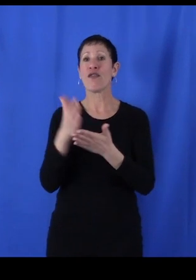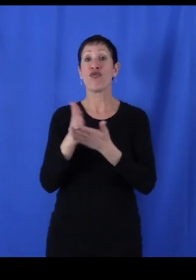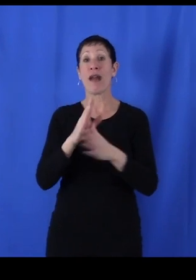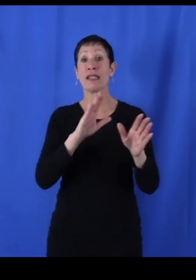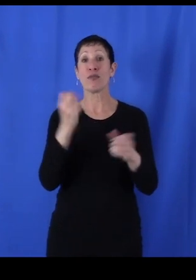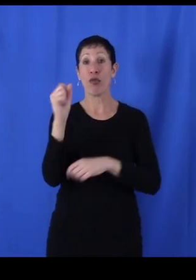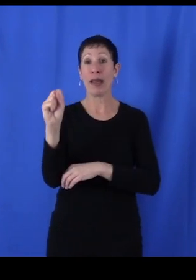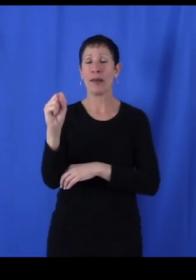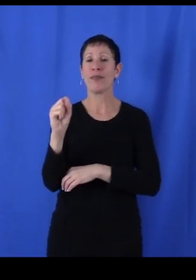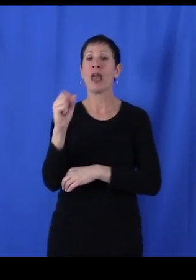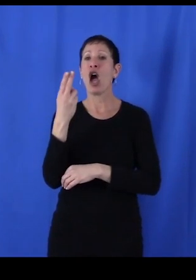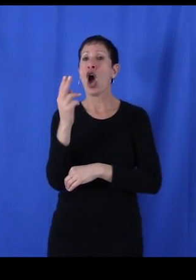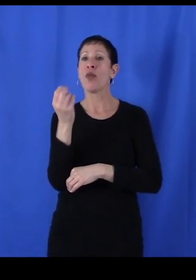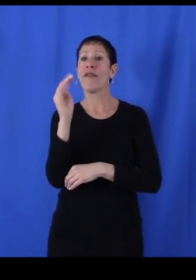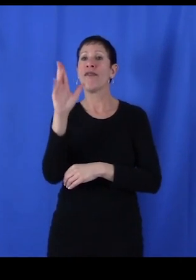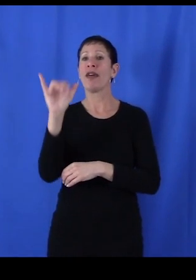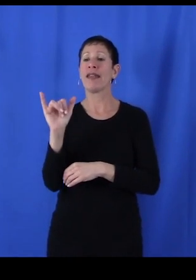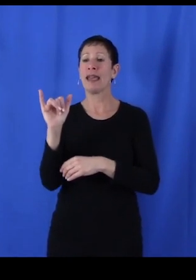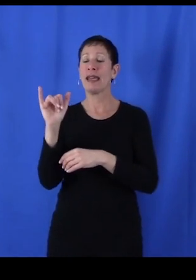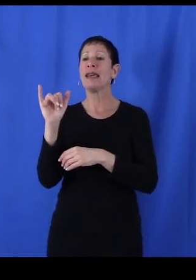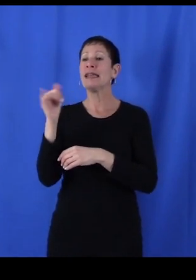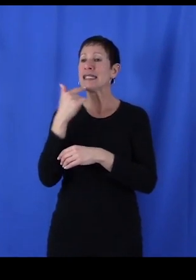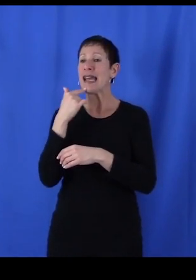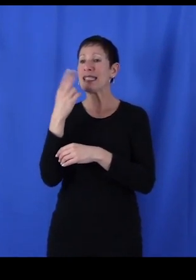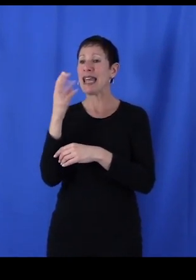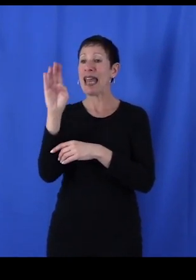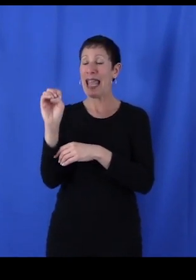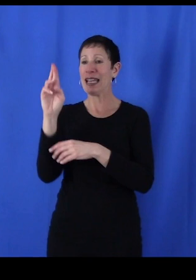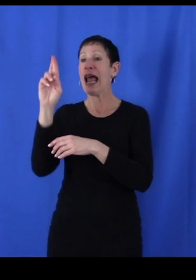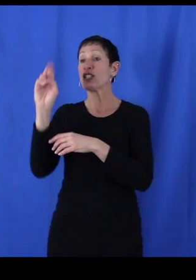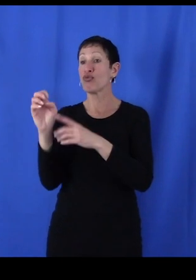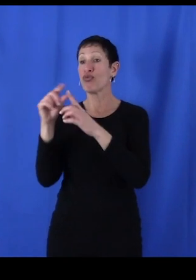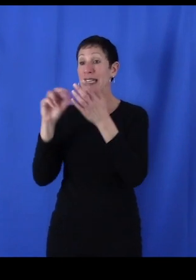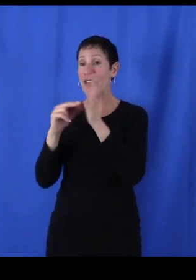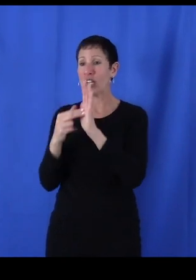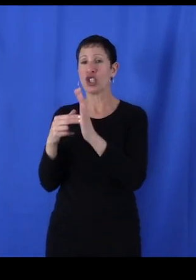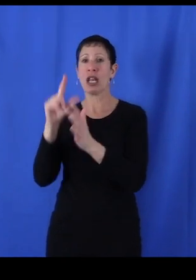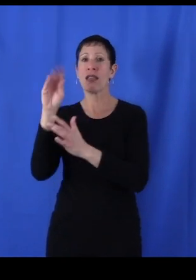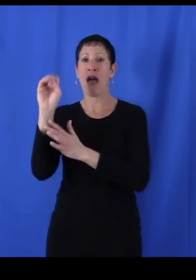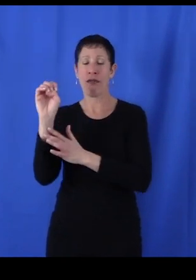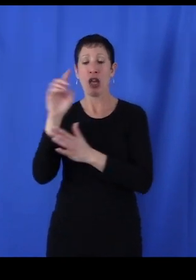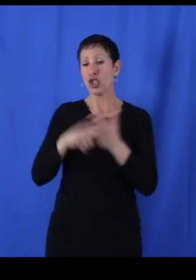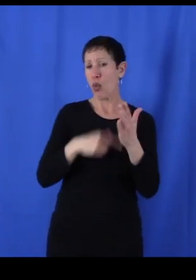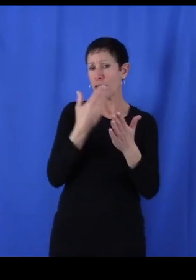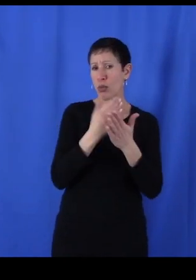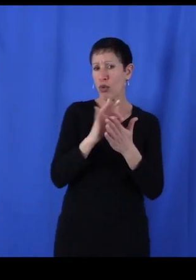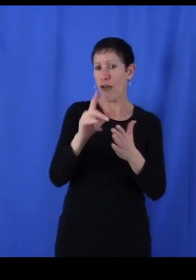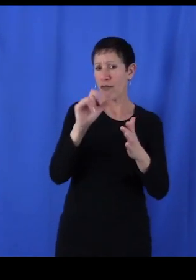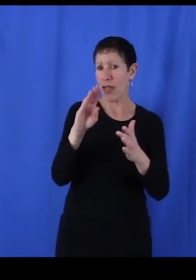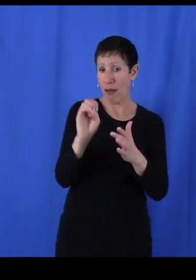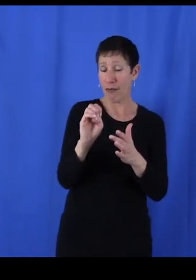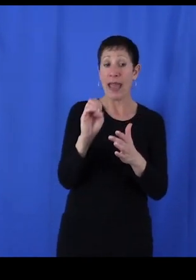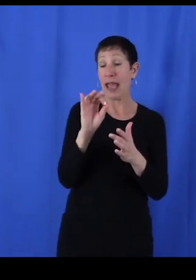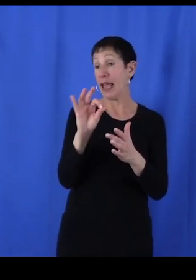that homophily redefines hate as love, right? So what's the proof of love here? You flee when